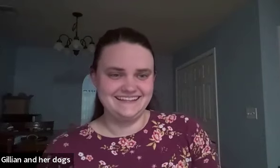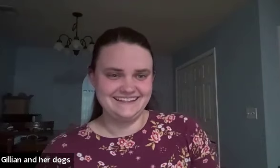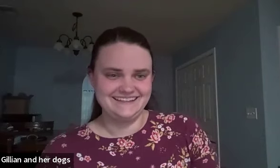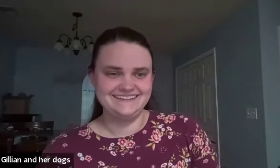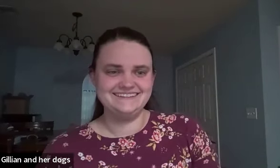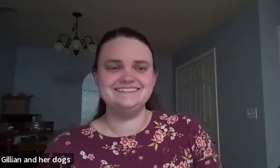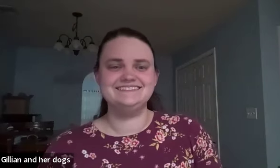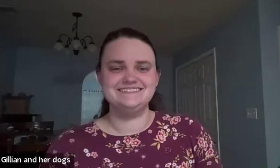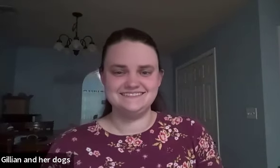E.